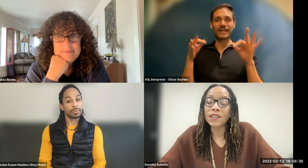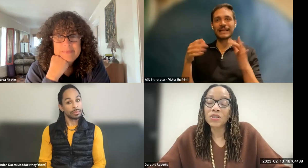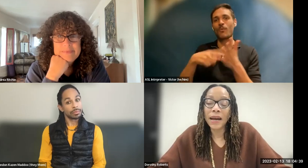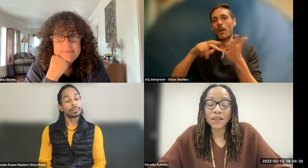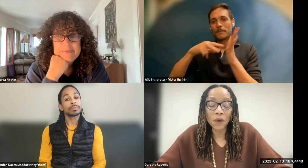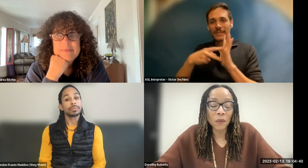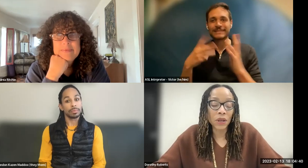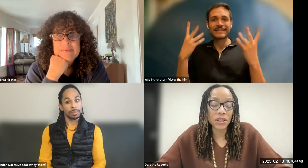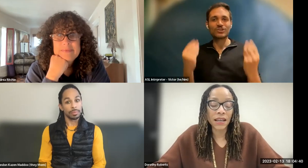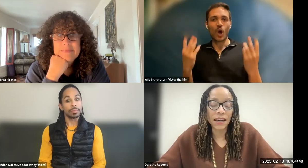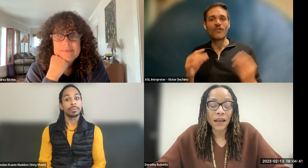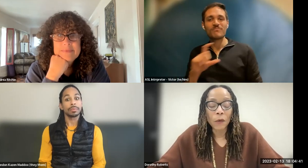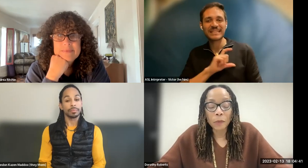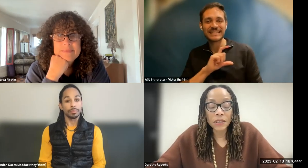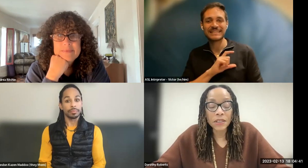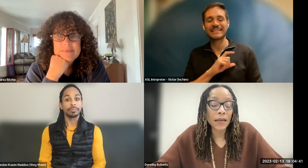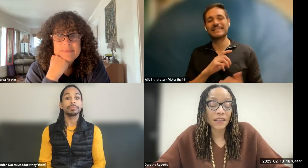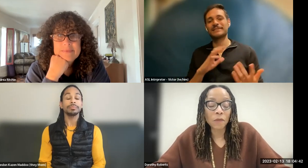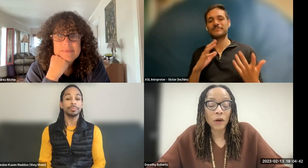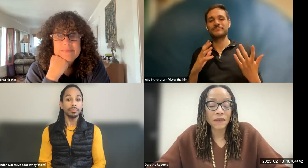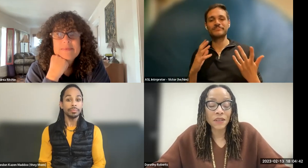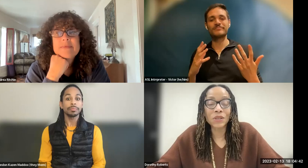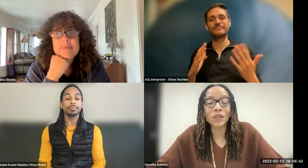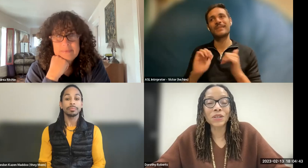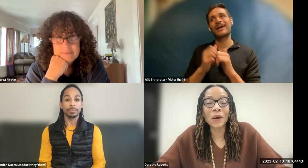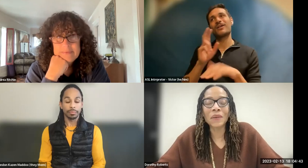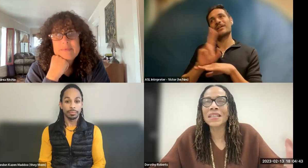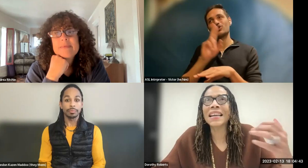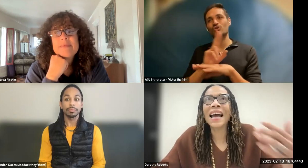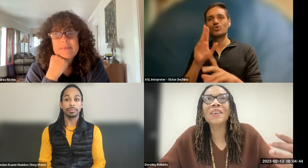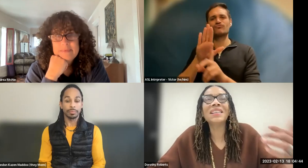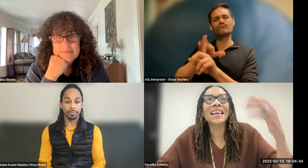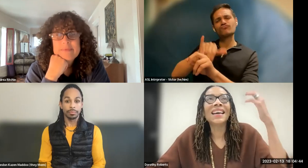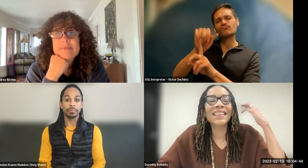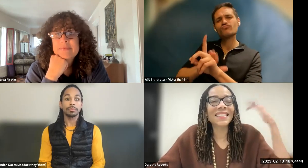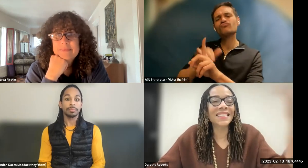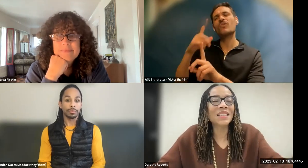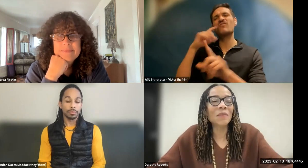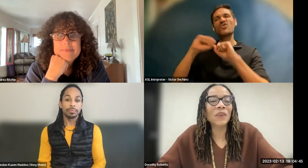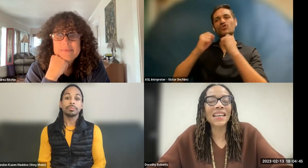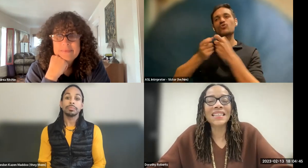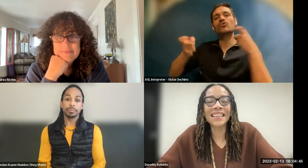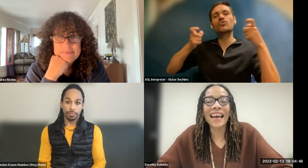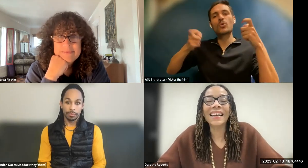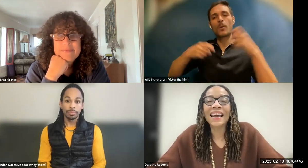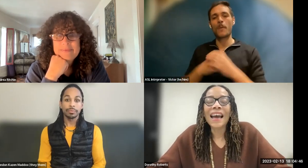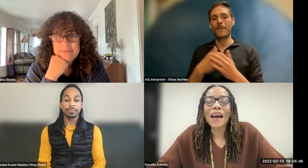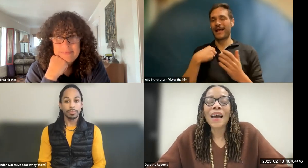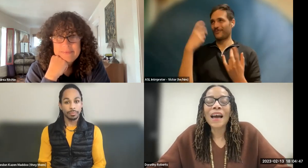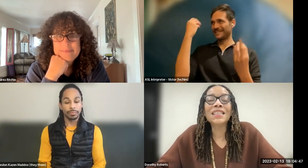to contrast coercion with persuasive modes of social control, is thinking, how does this system fit into